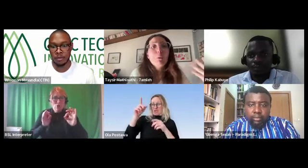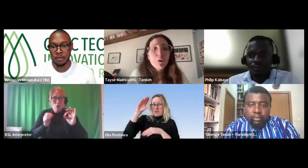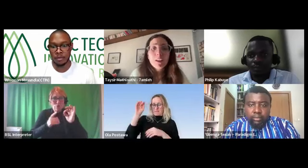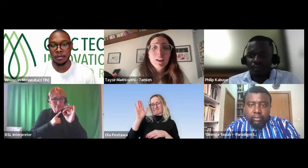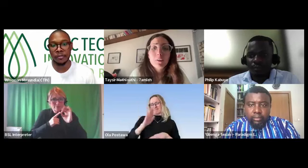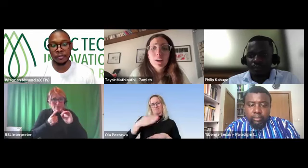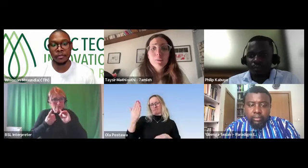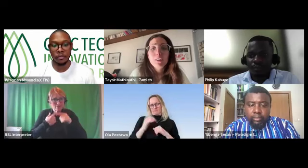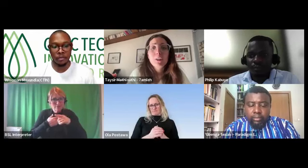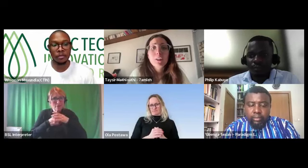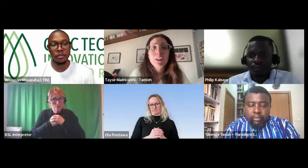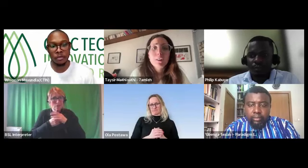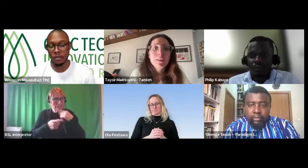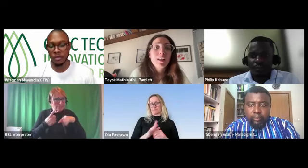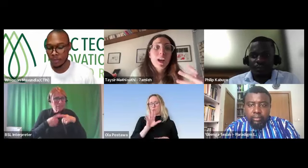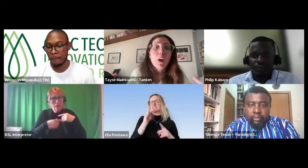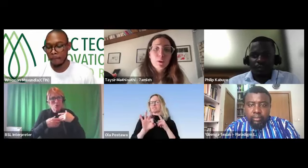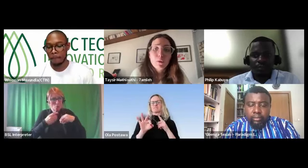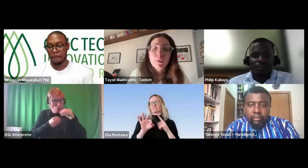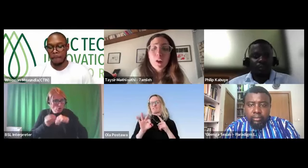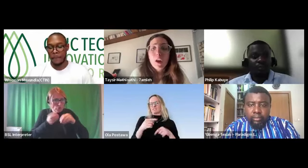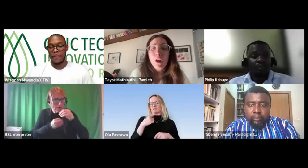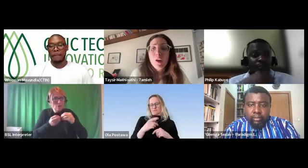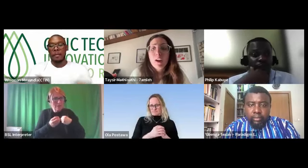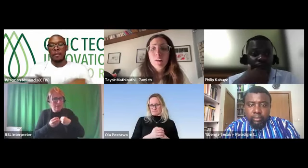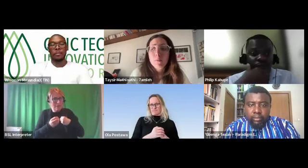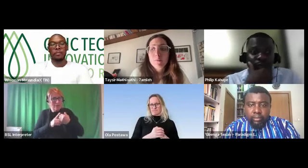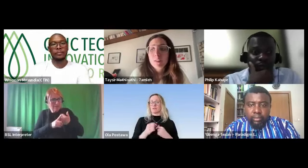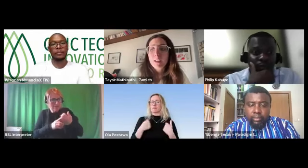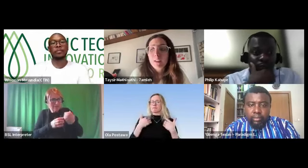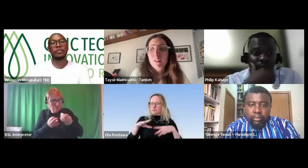still reworking our advocacy strategy and understanding how we could